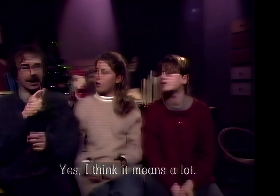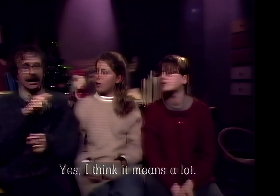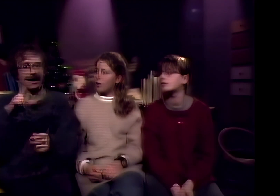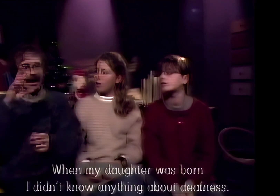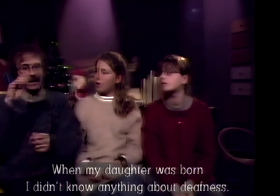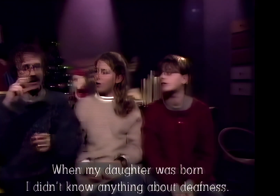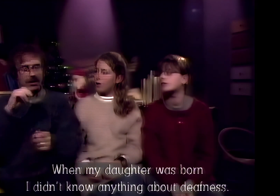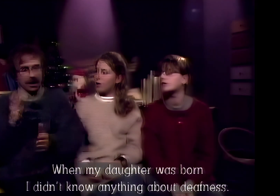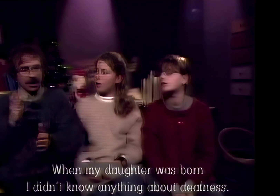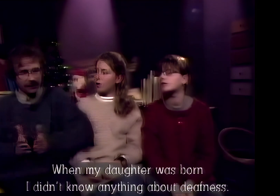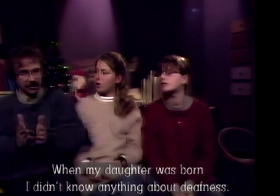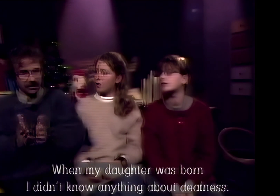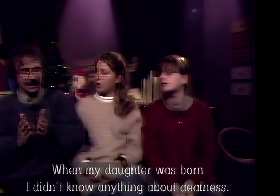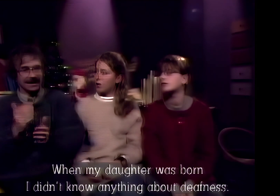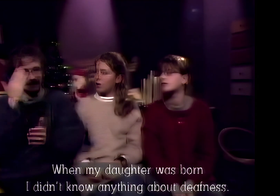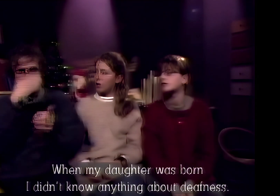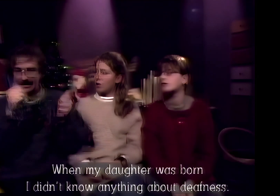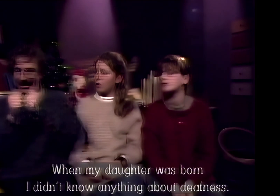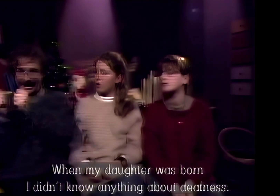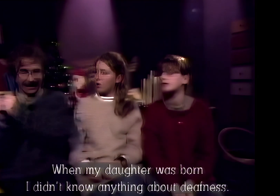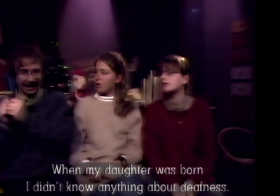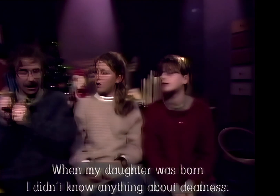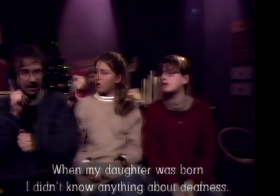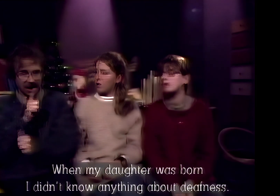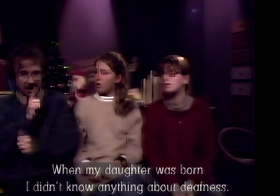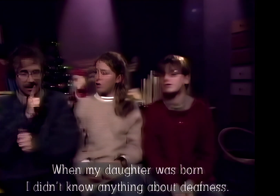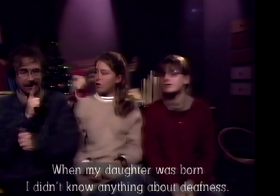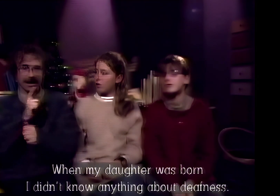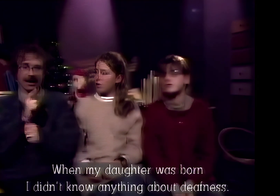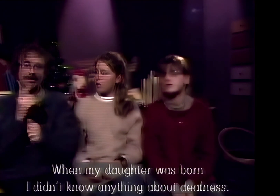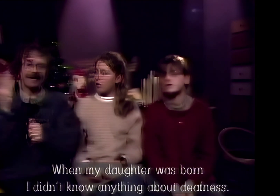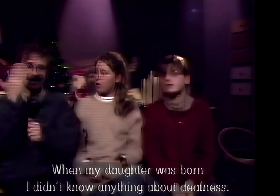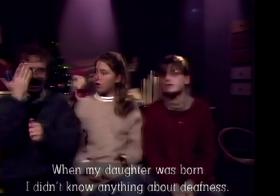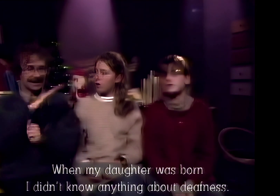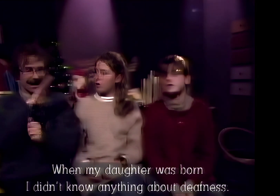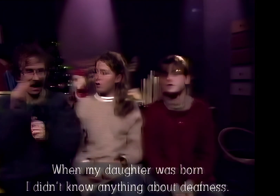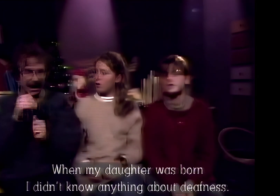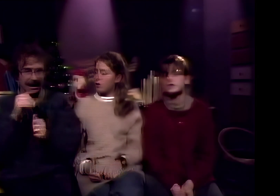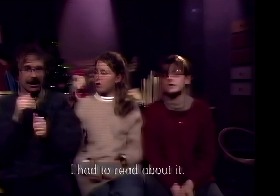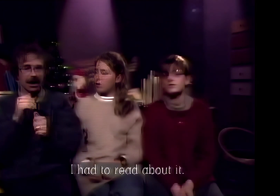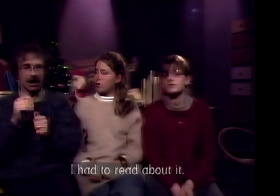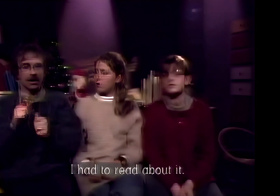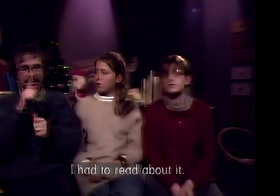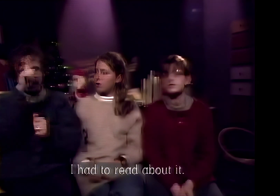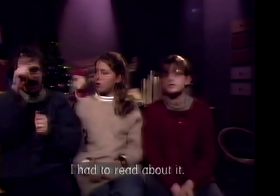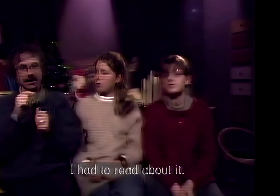a lot. When my daughter was born, I didn't know anything about deafness. I had